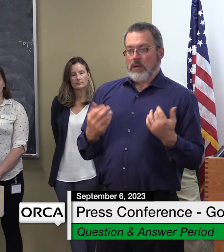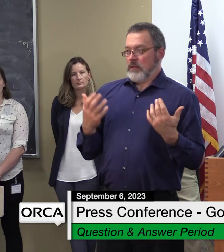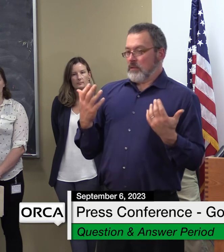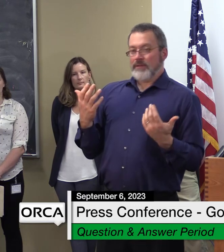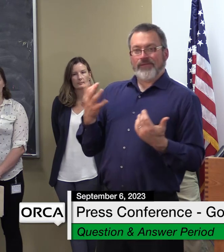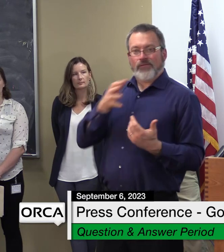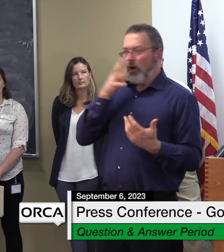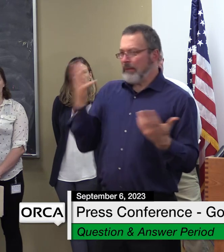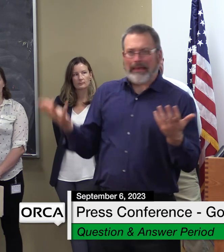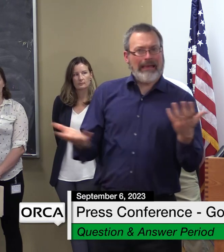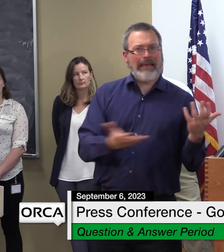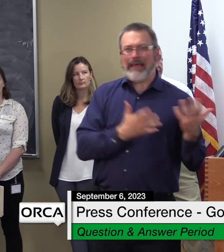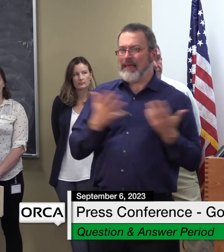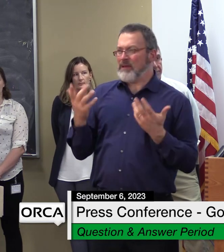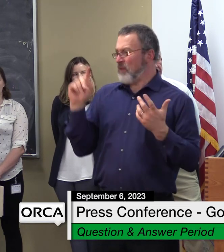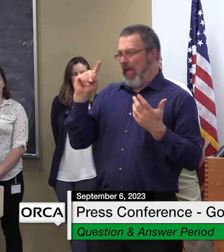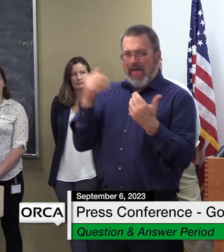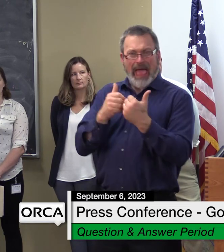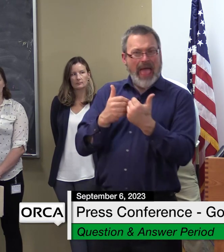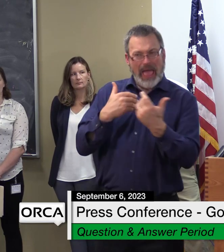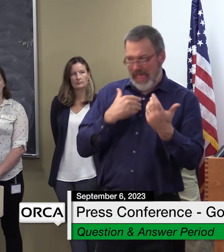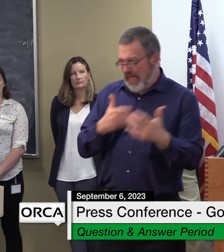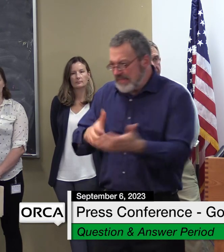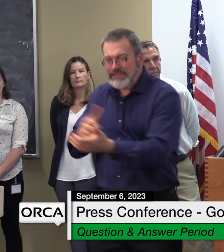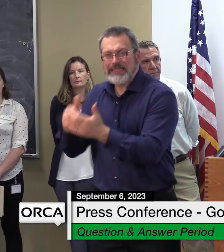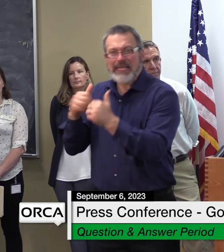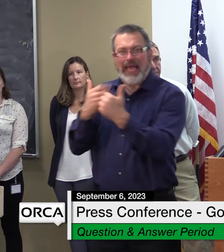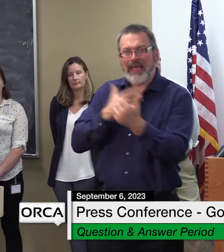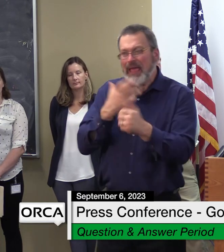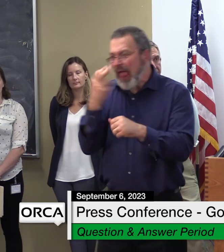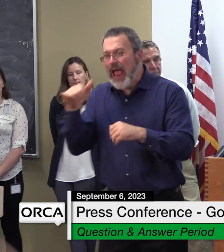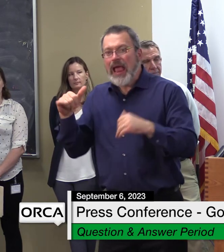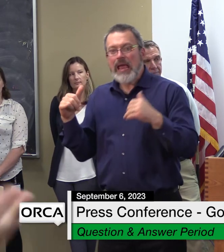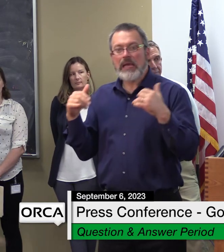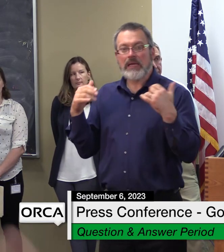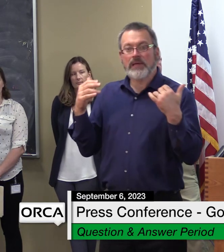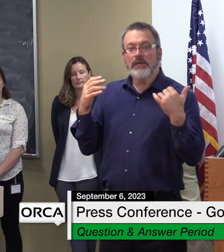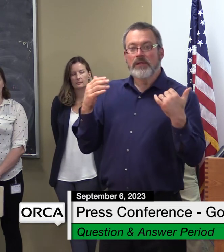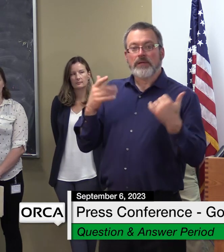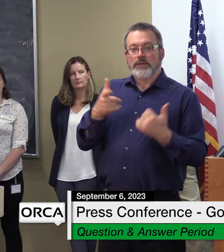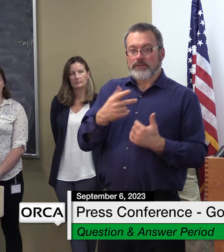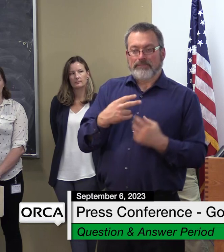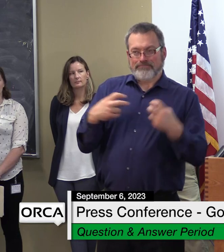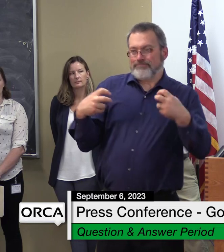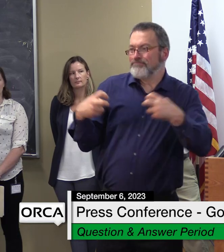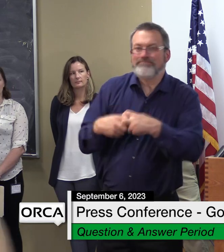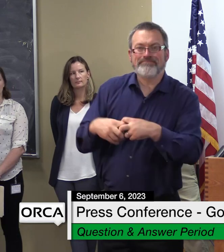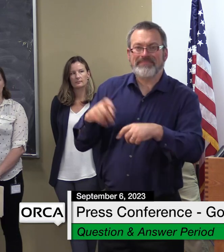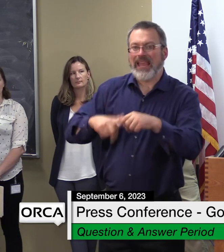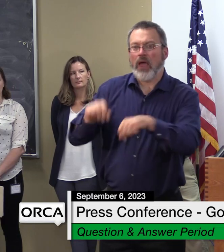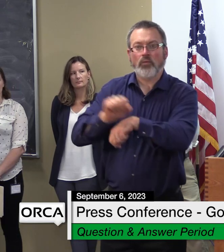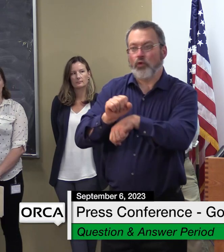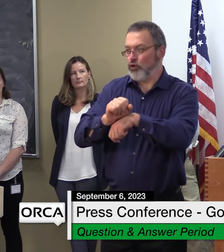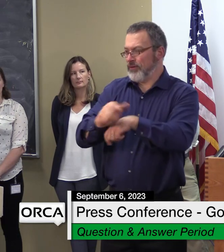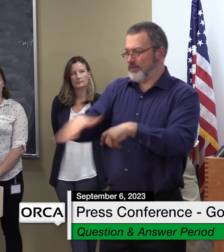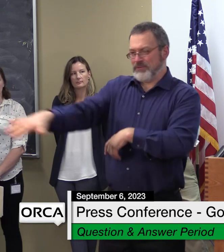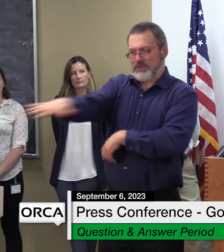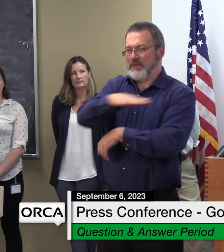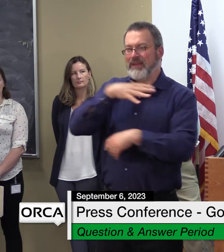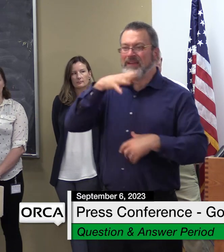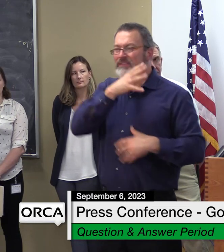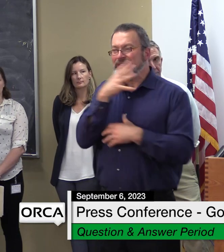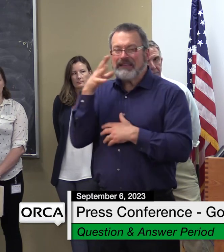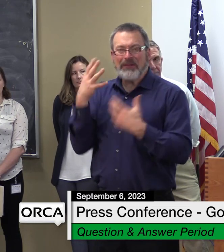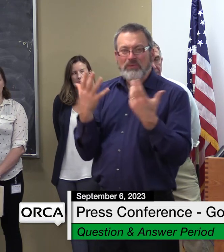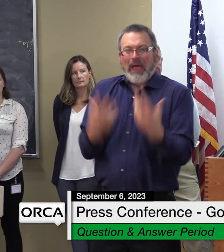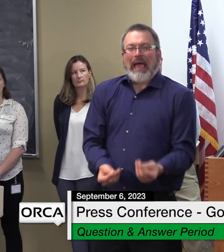about their mental health because they weren't able to work. And when you tell a farmer they can't work or they can't get in the field, it really does